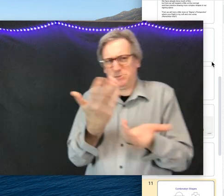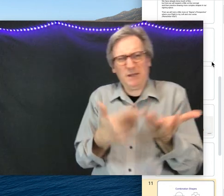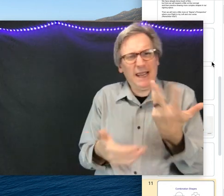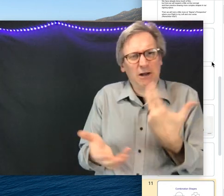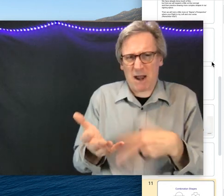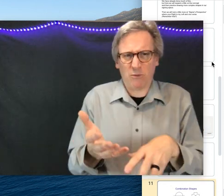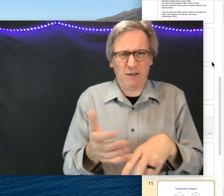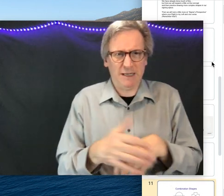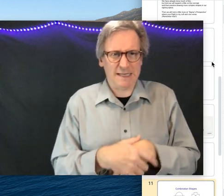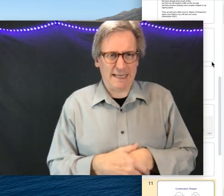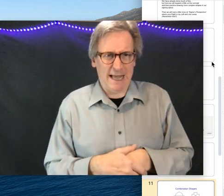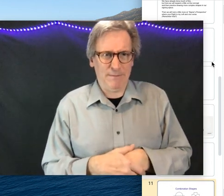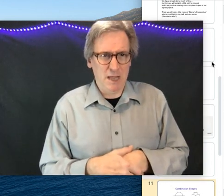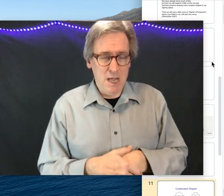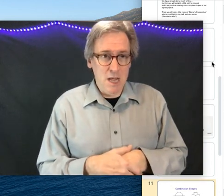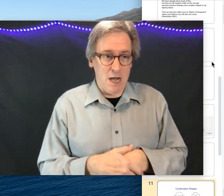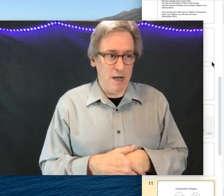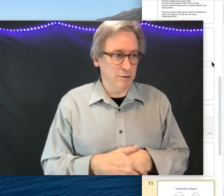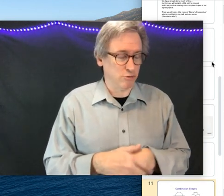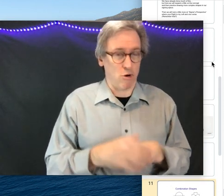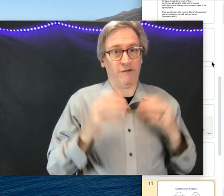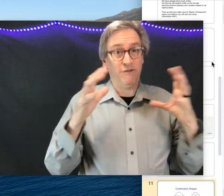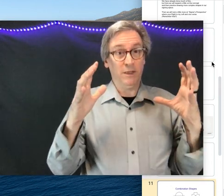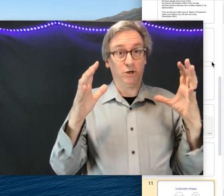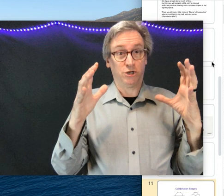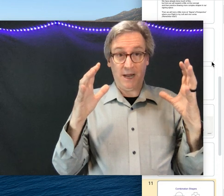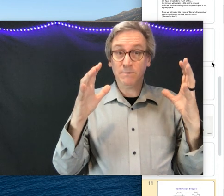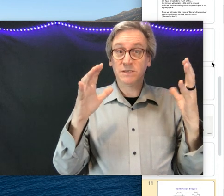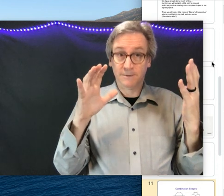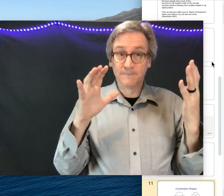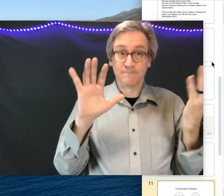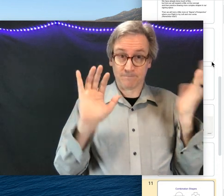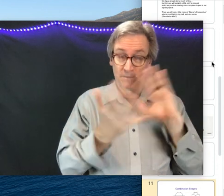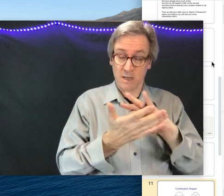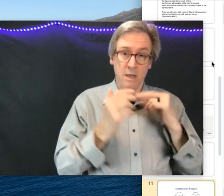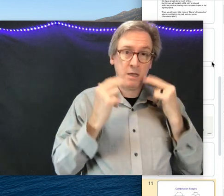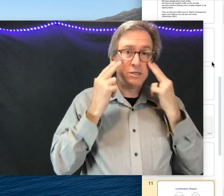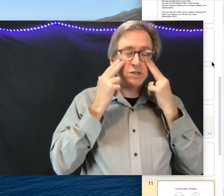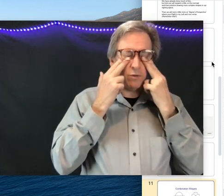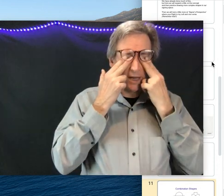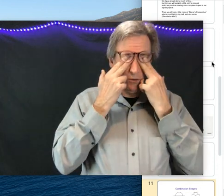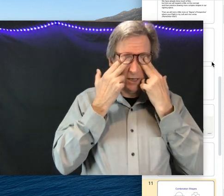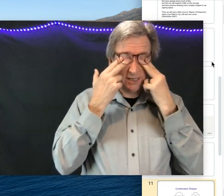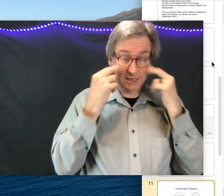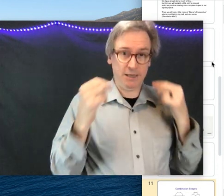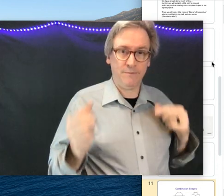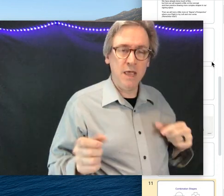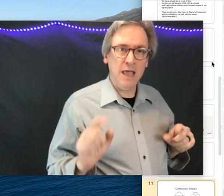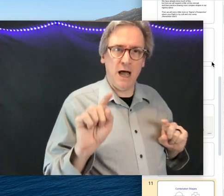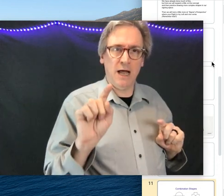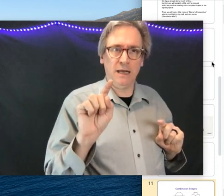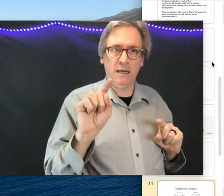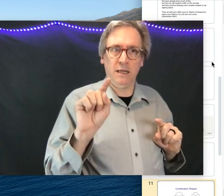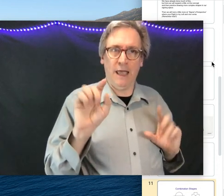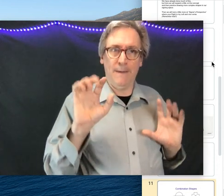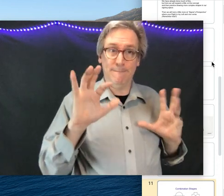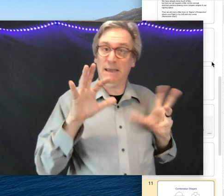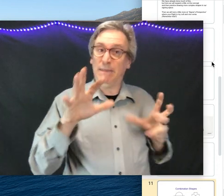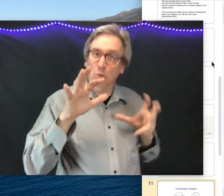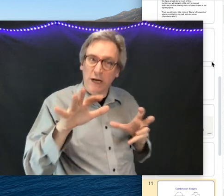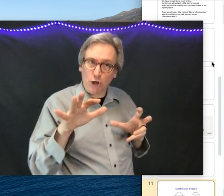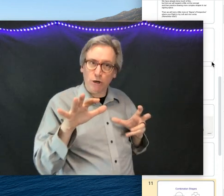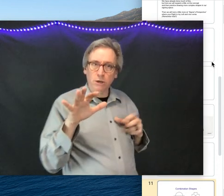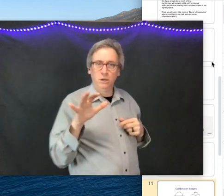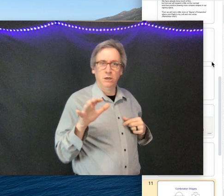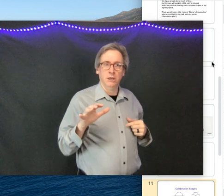It just playing around with things like that, drawing familiar shapes so that you can see them. It may